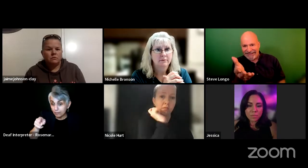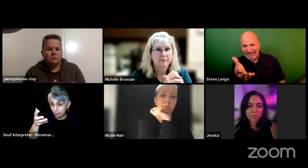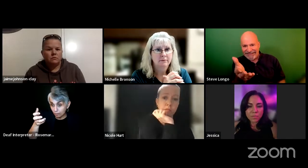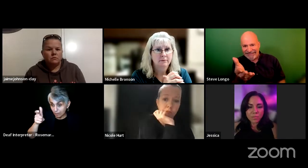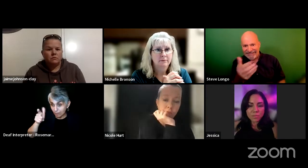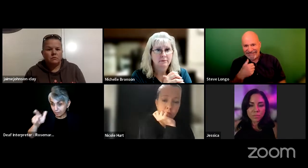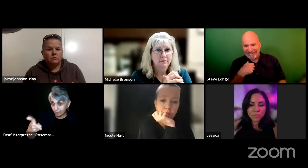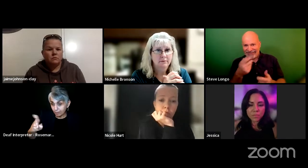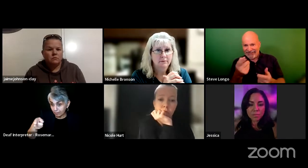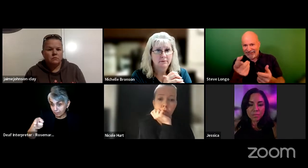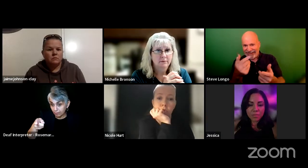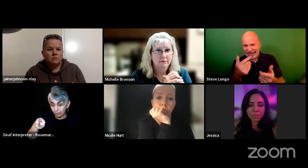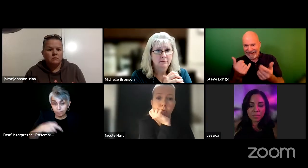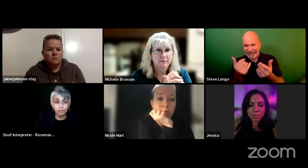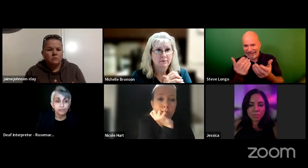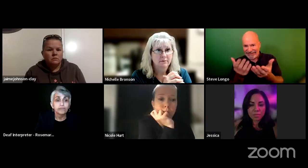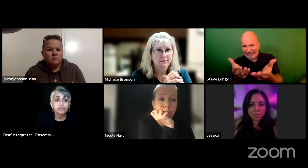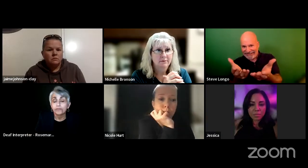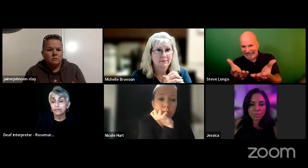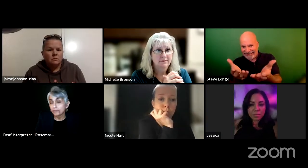By show of hand, a second?